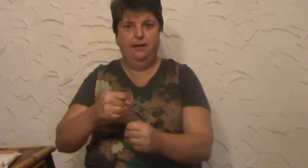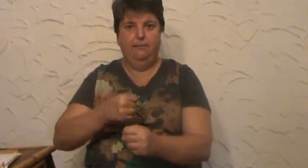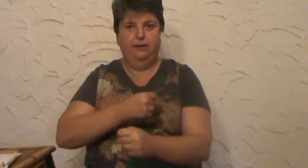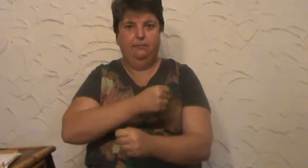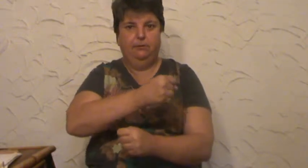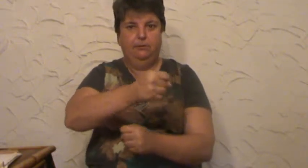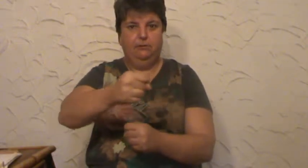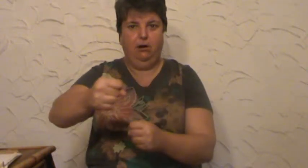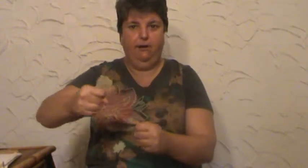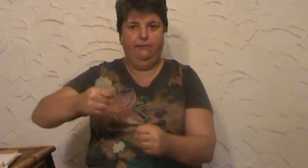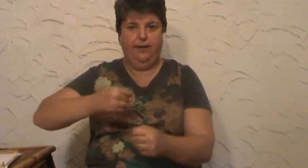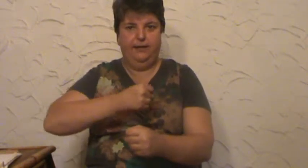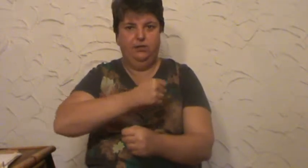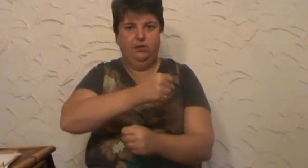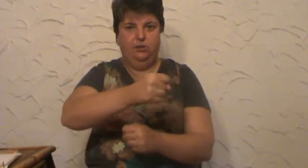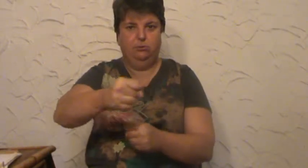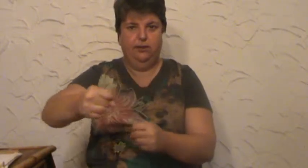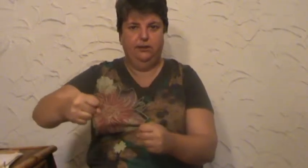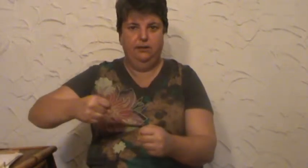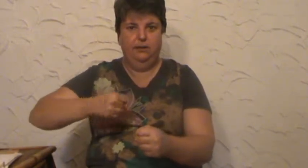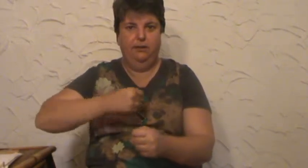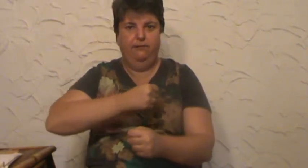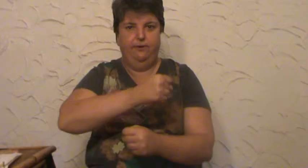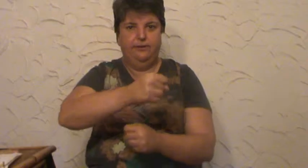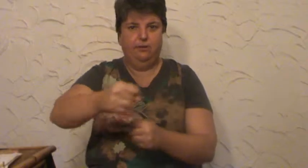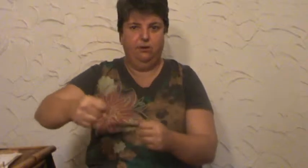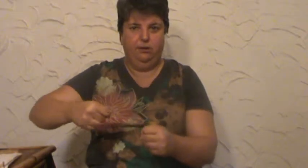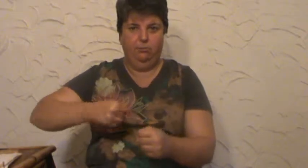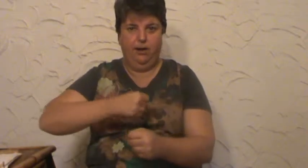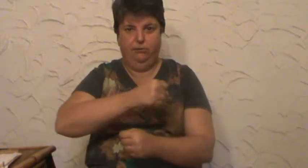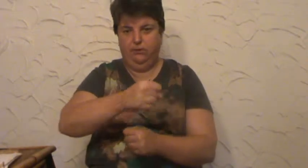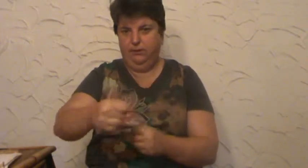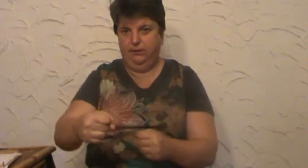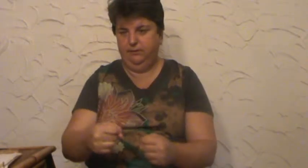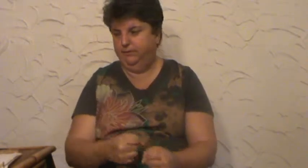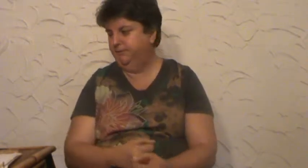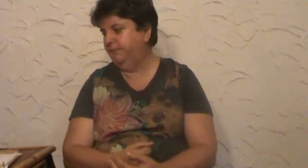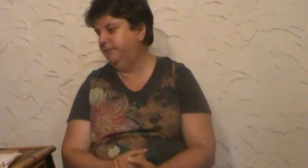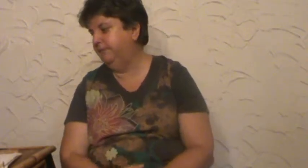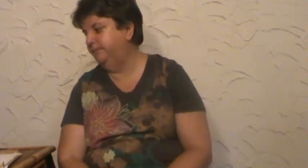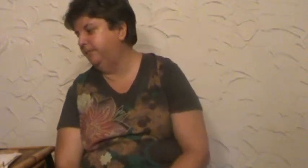But coffee is just one fist going around.